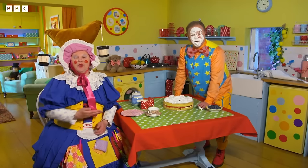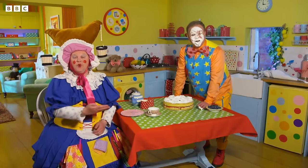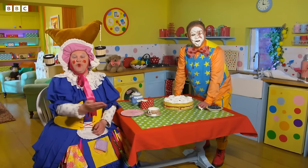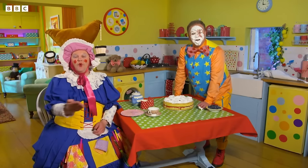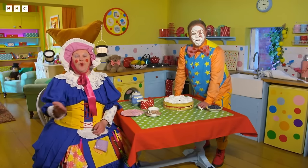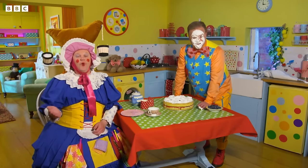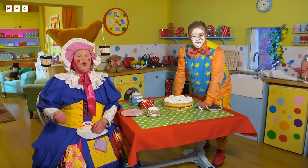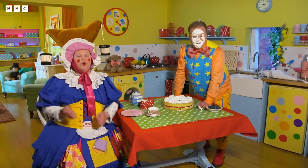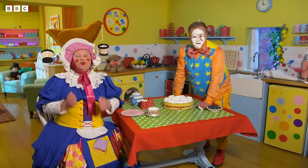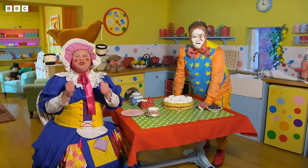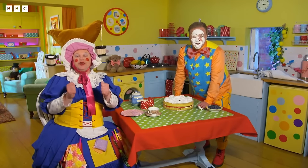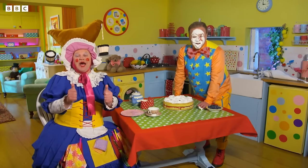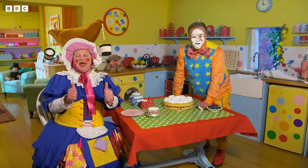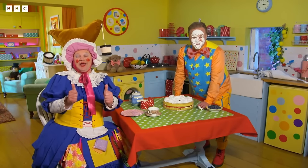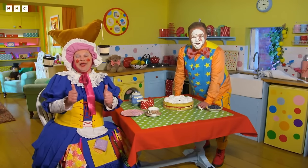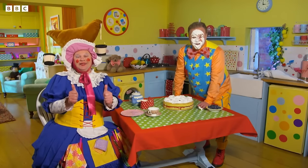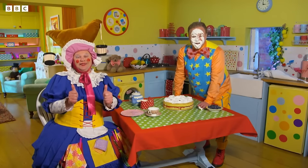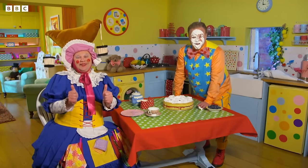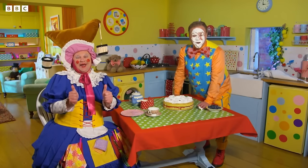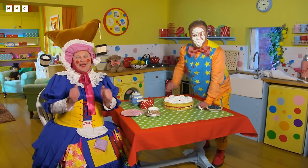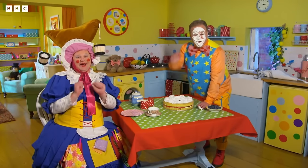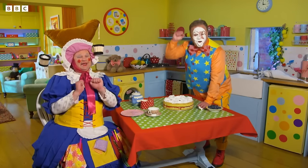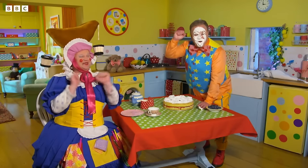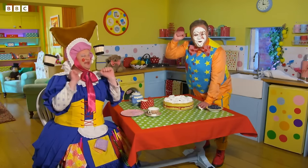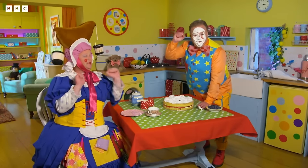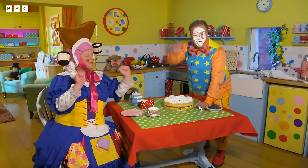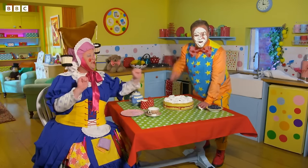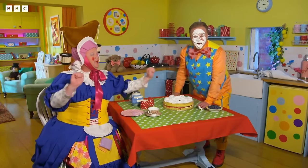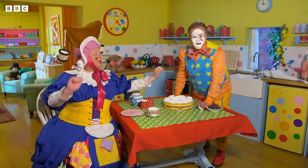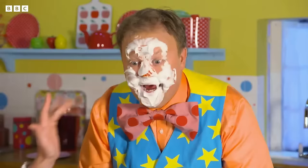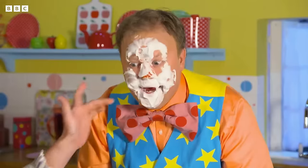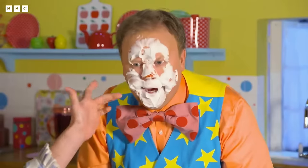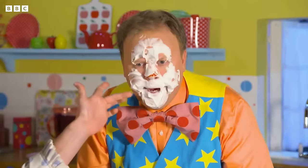you're all shining stars.